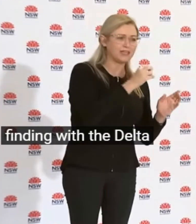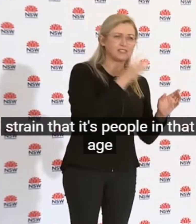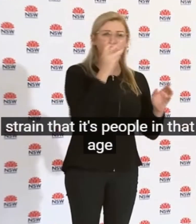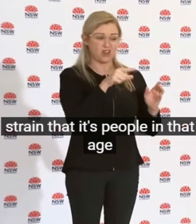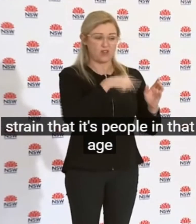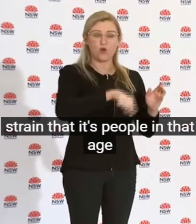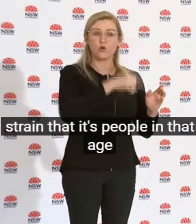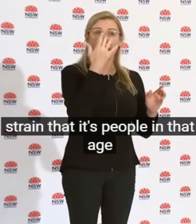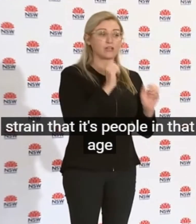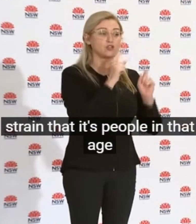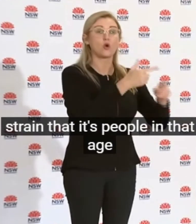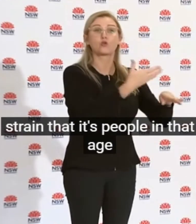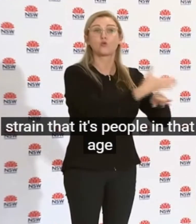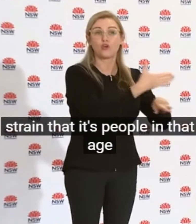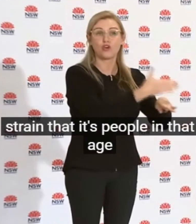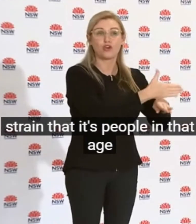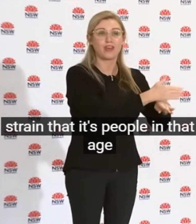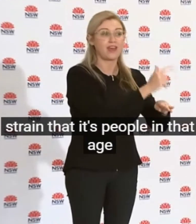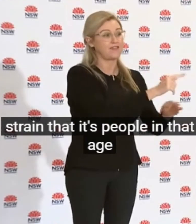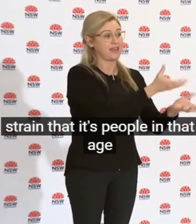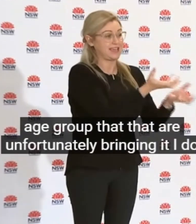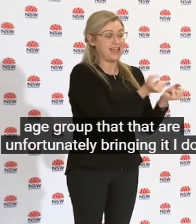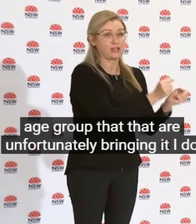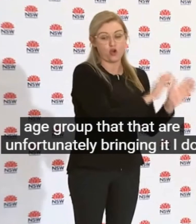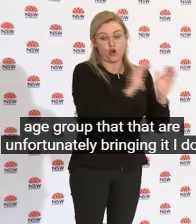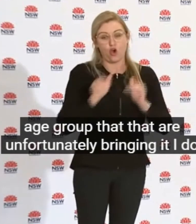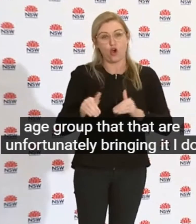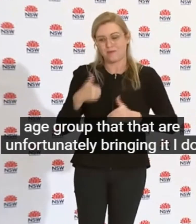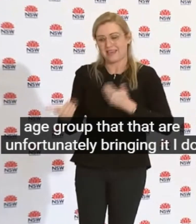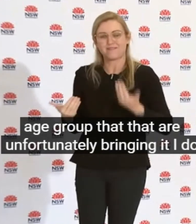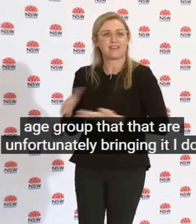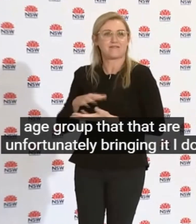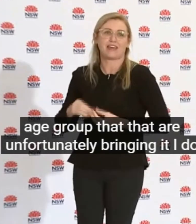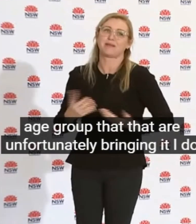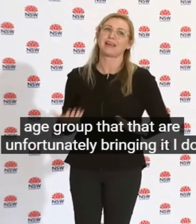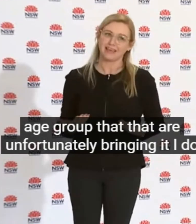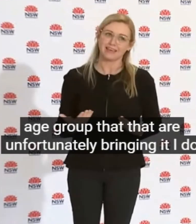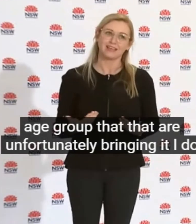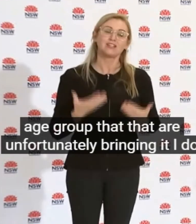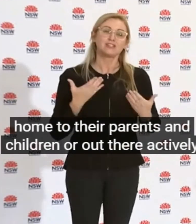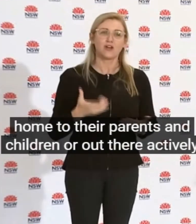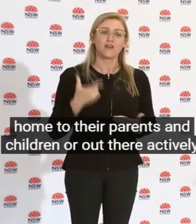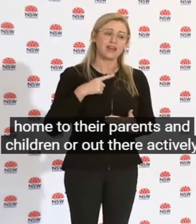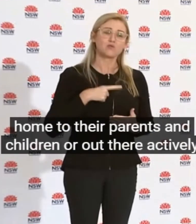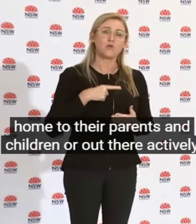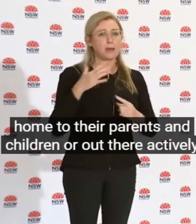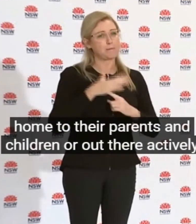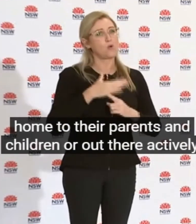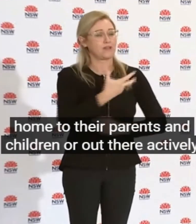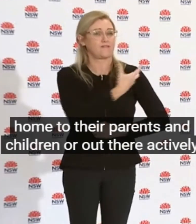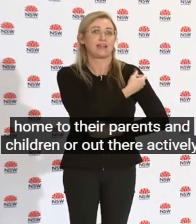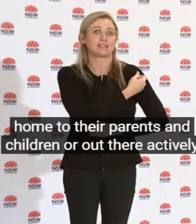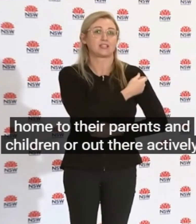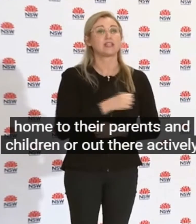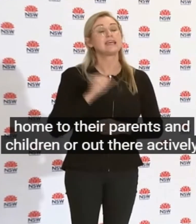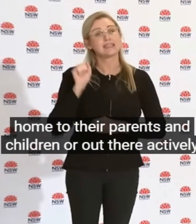children or out there actively in those critical jobs. So we really want to also target the vaccine. Obviously, it's evident that the older people are more